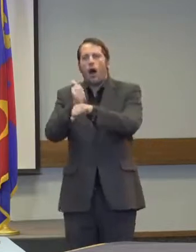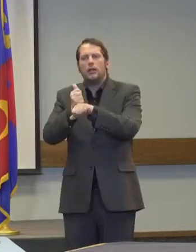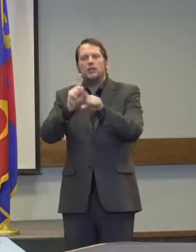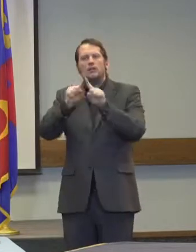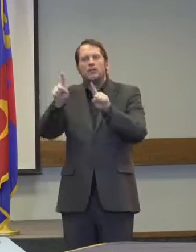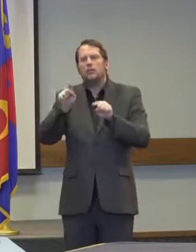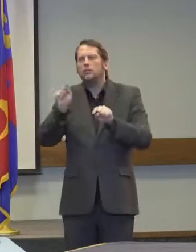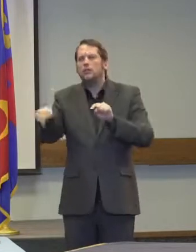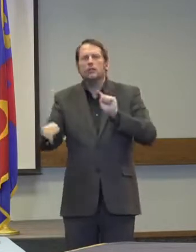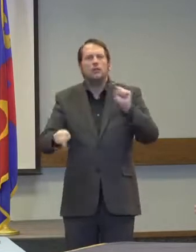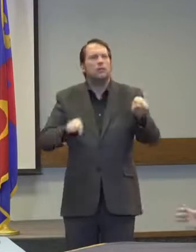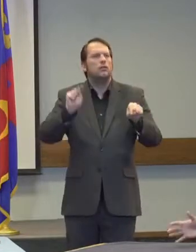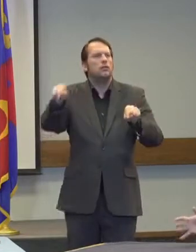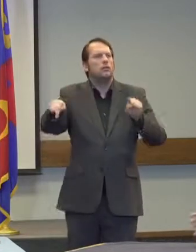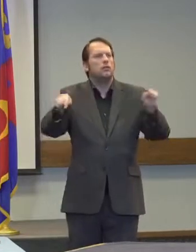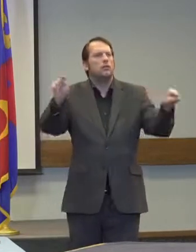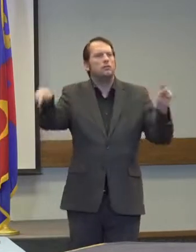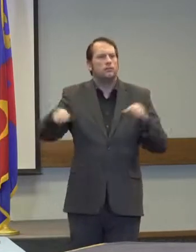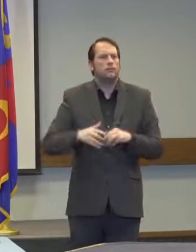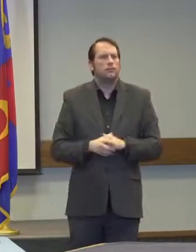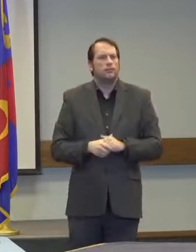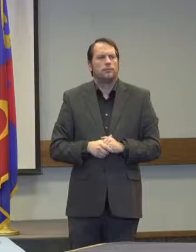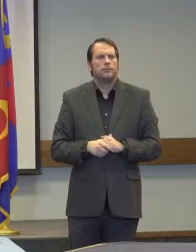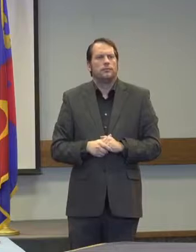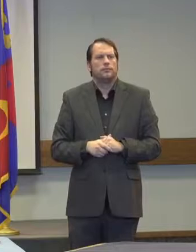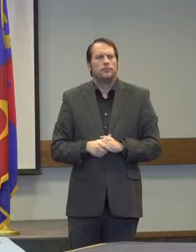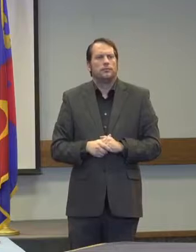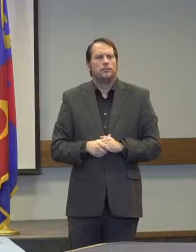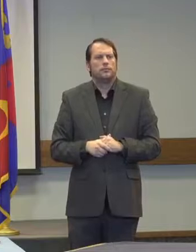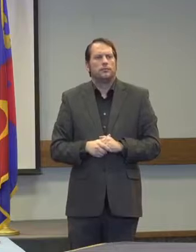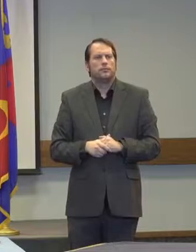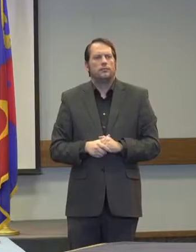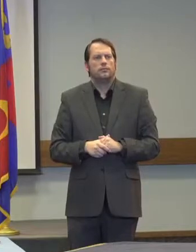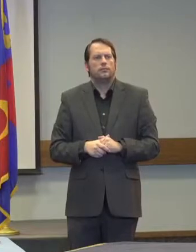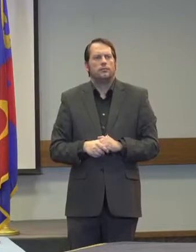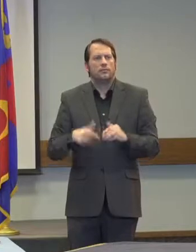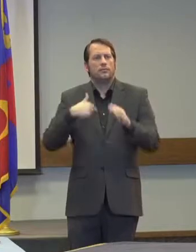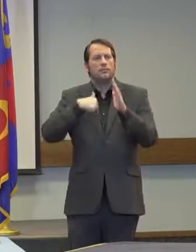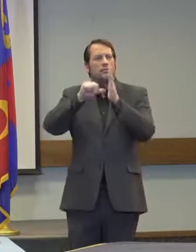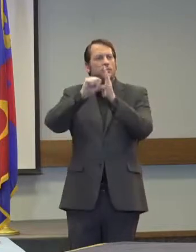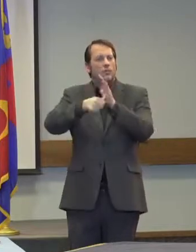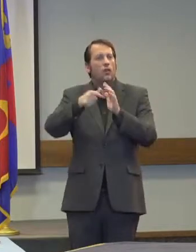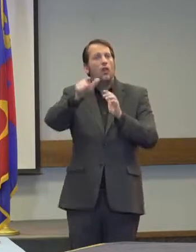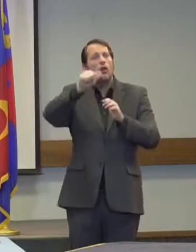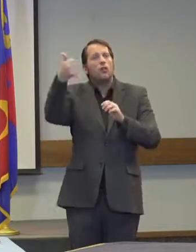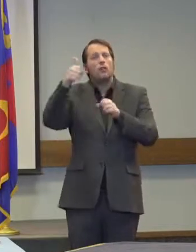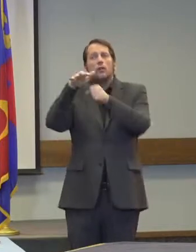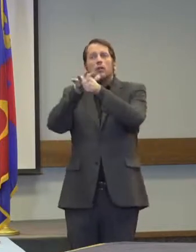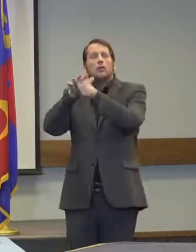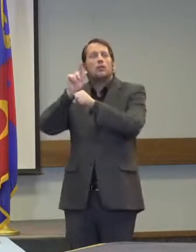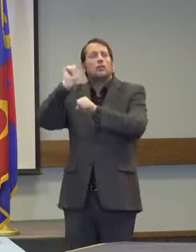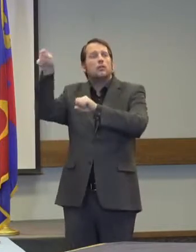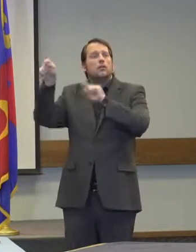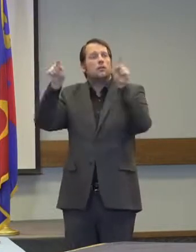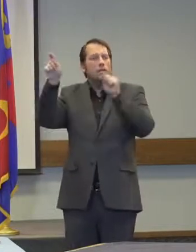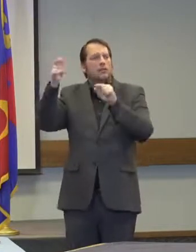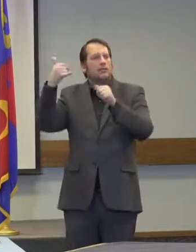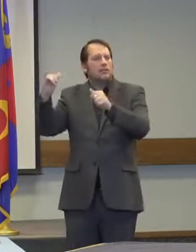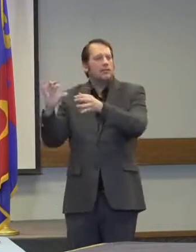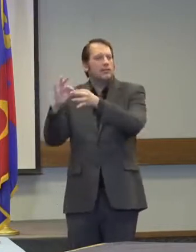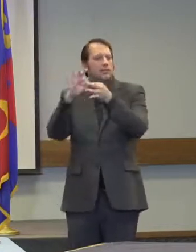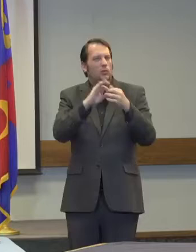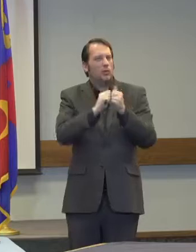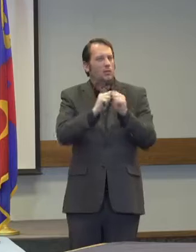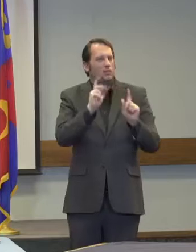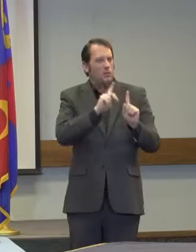that in any of those situations that you've seen in other jurisdictions, they are still tied to individuals who are symptomatic and who have seen a provider